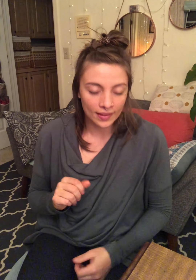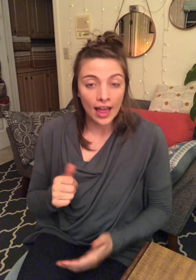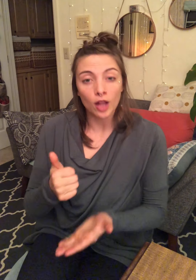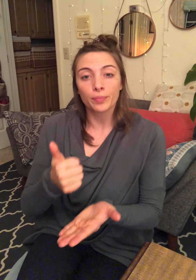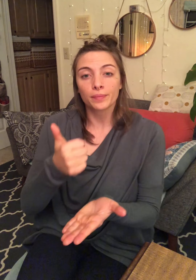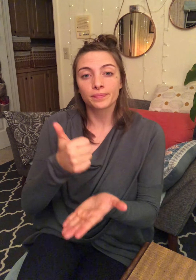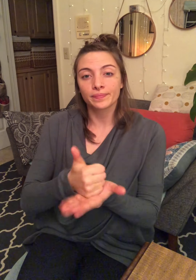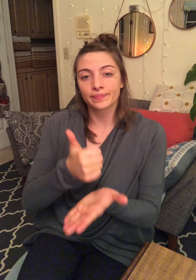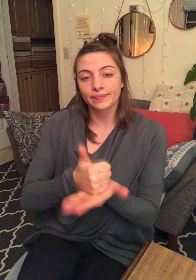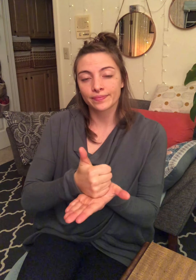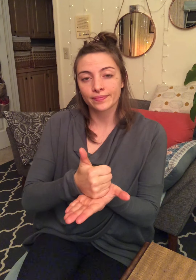help,